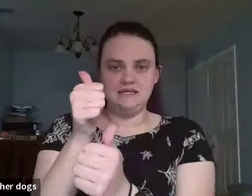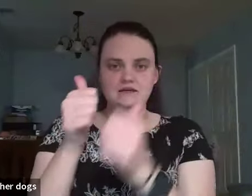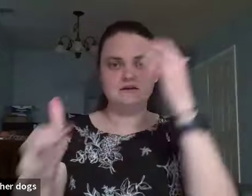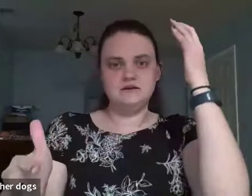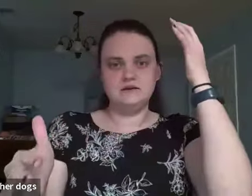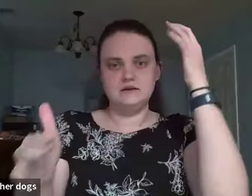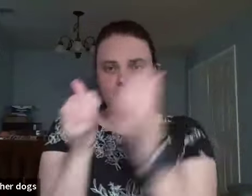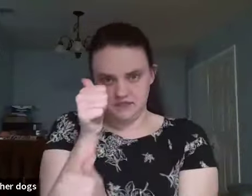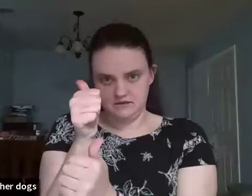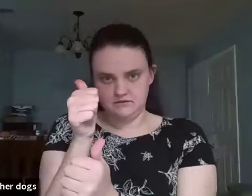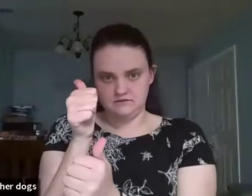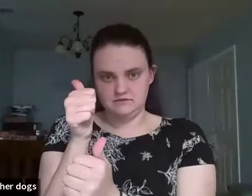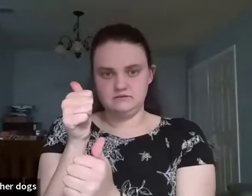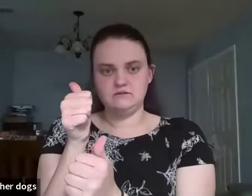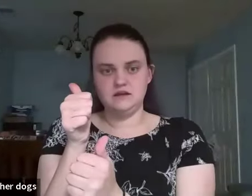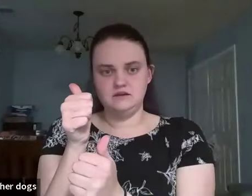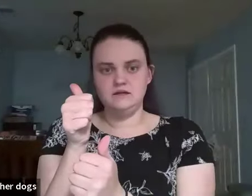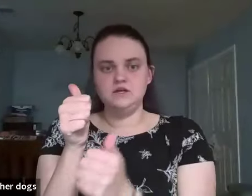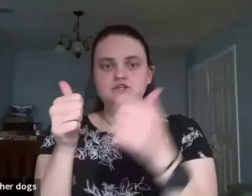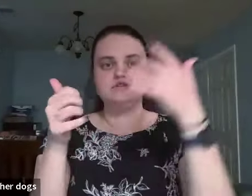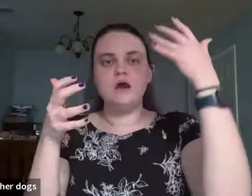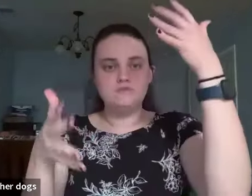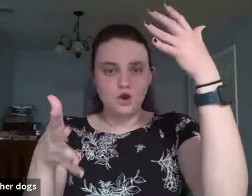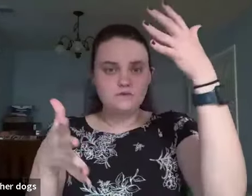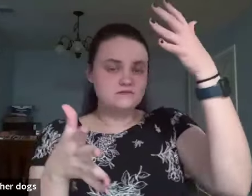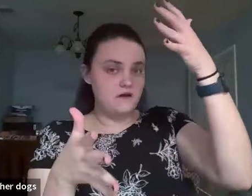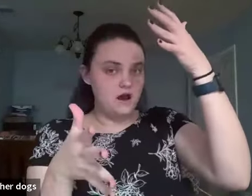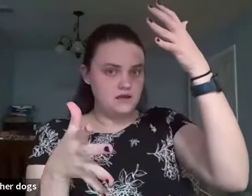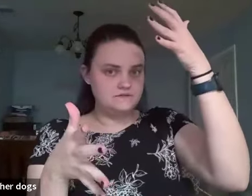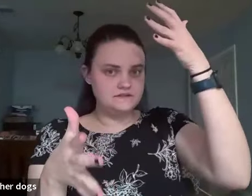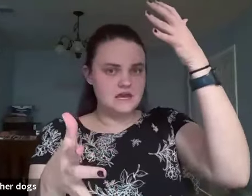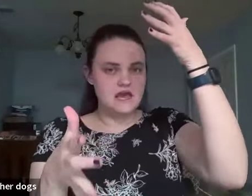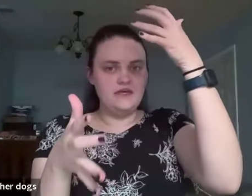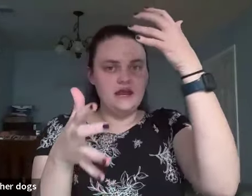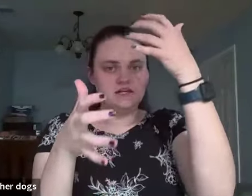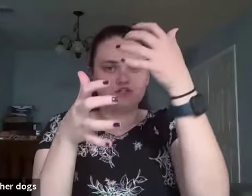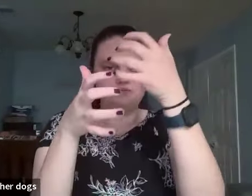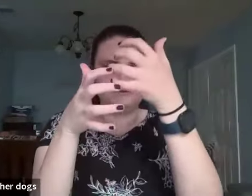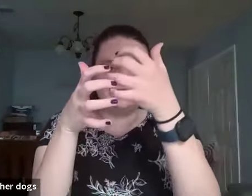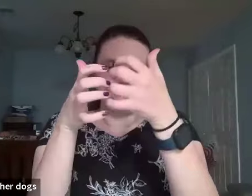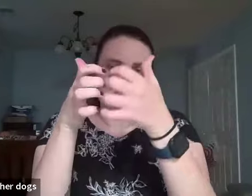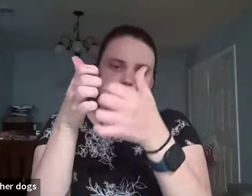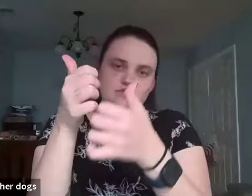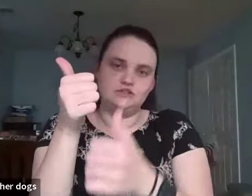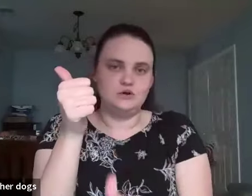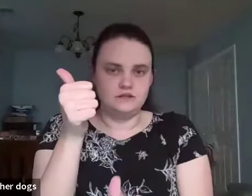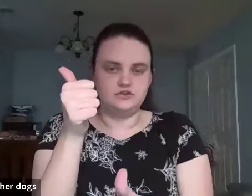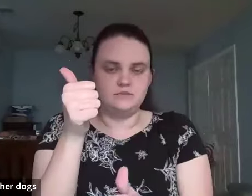mean, mean, okay? So you have open 5s and then as you bring it down, you slowly turn them